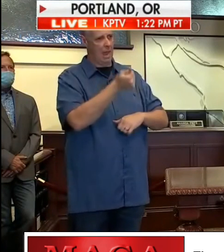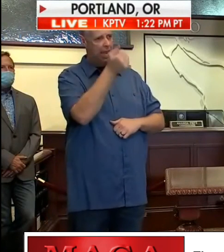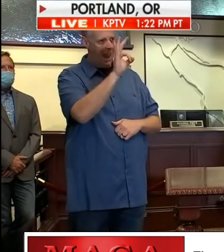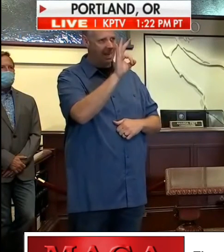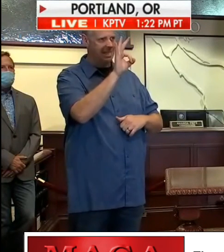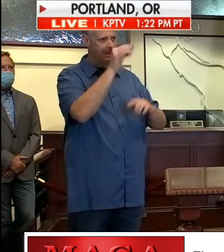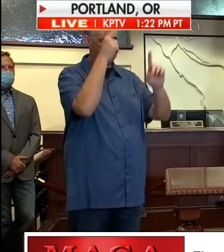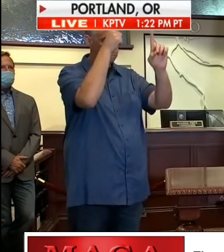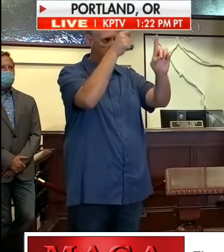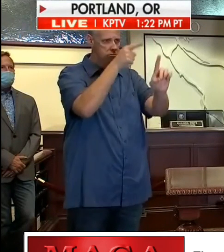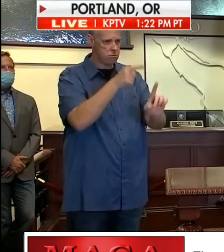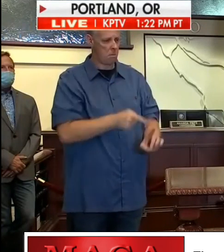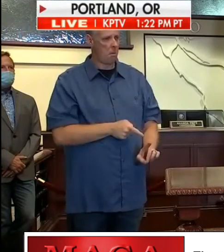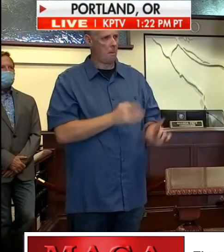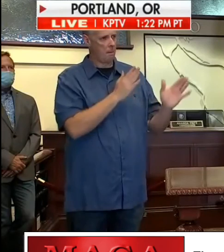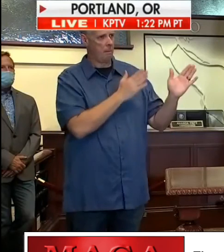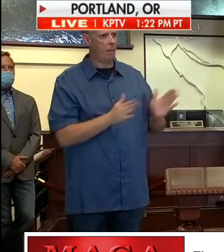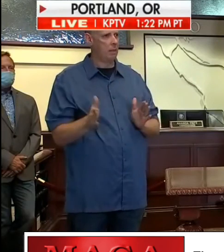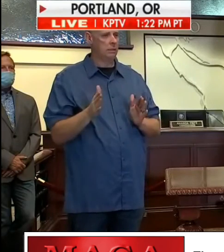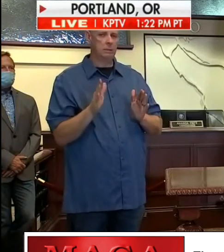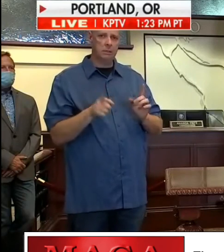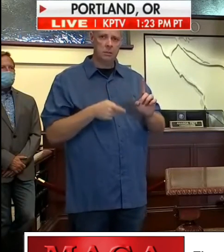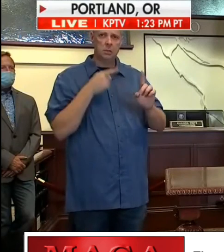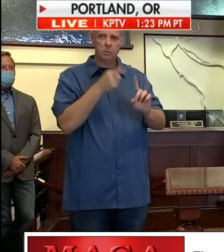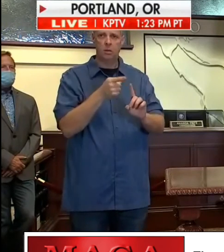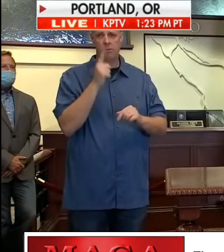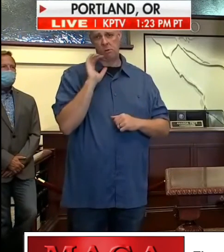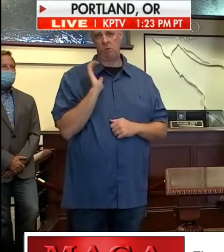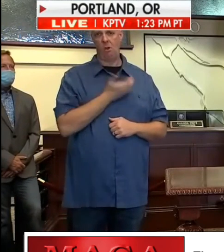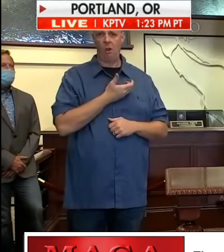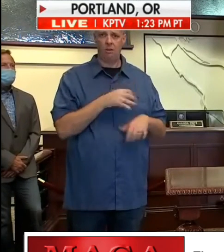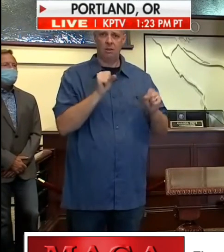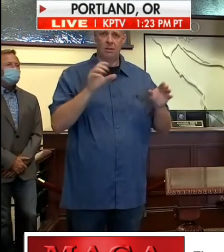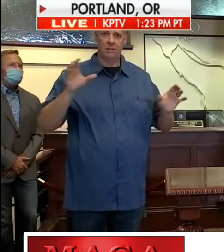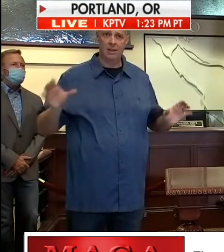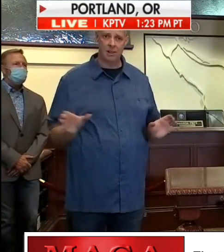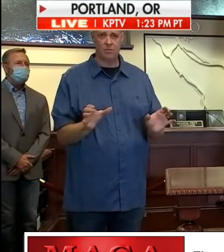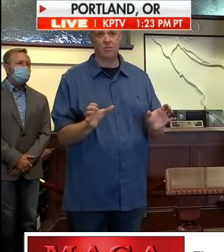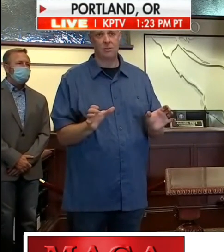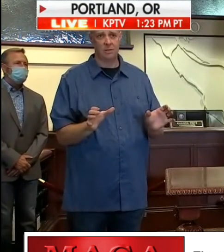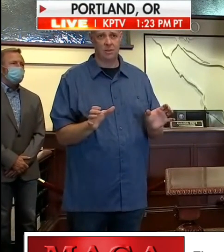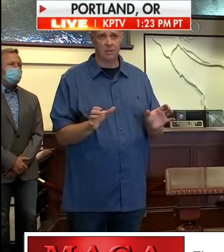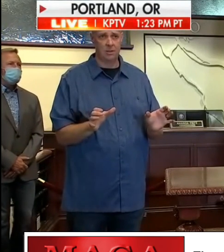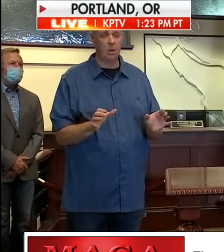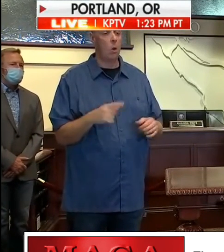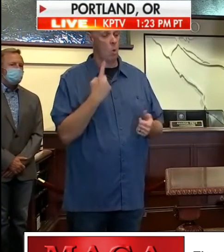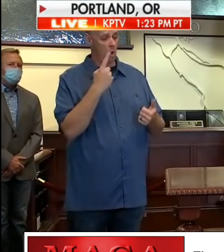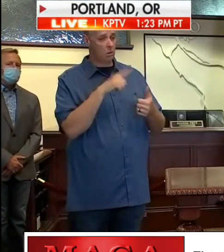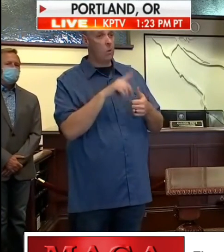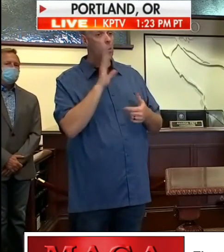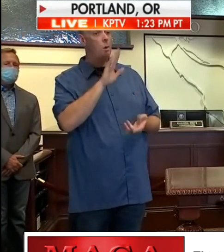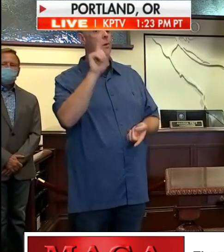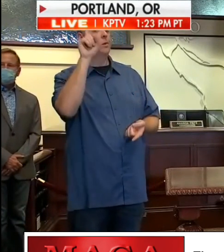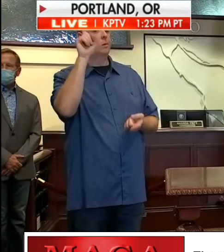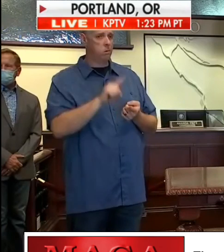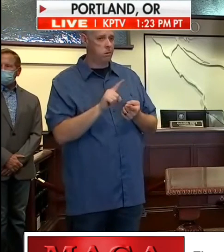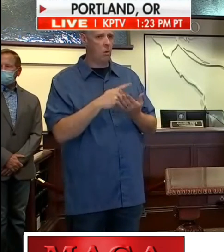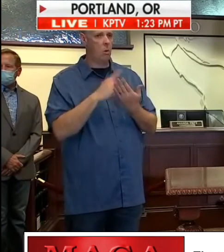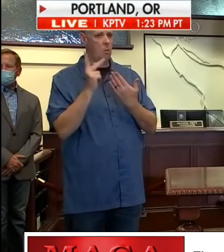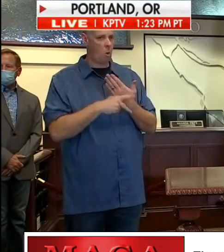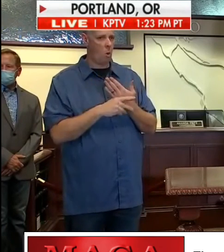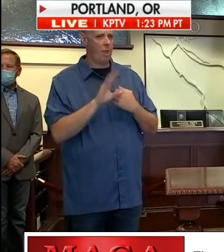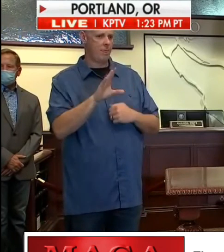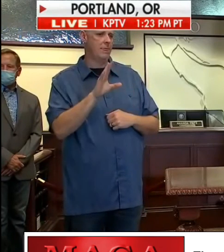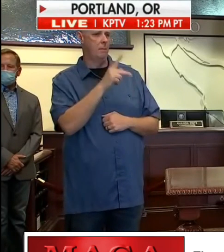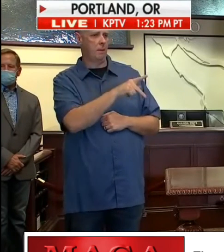that was very specific in terms of actions that we could take, including reducing certain programs within the